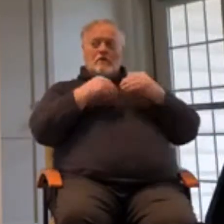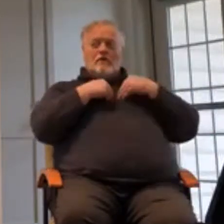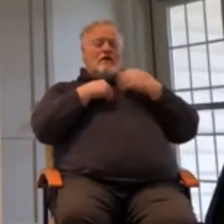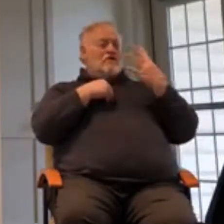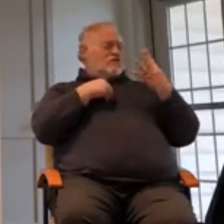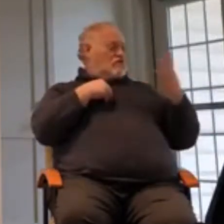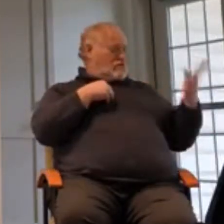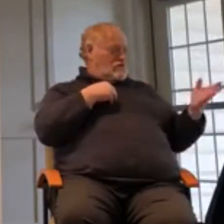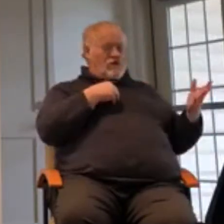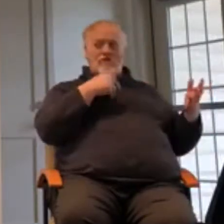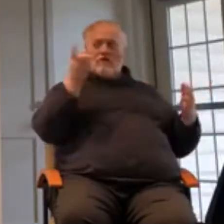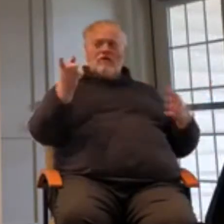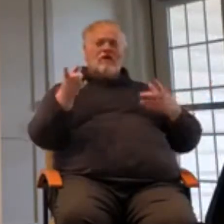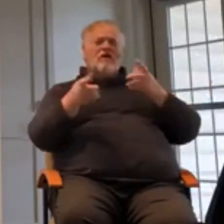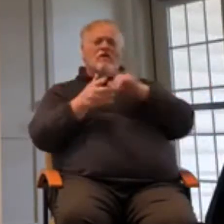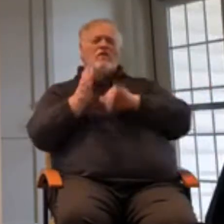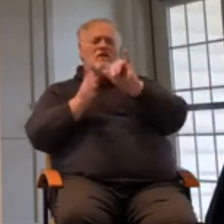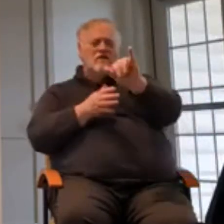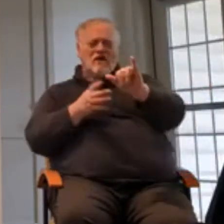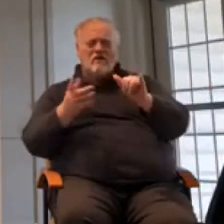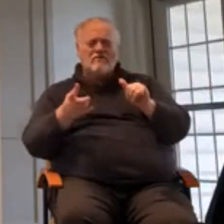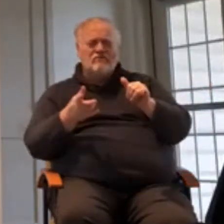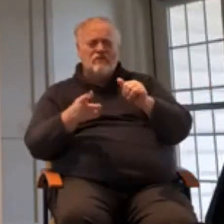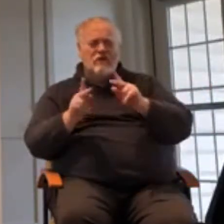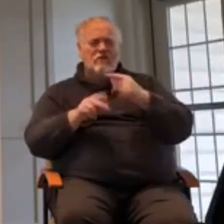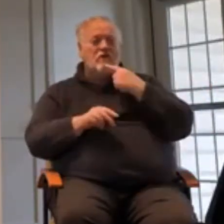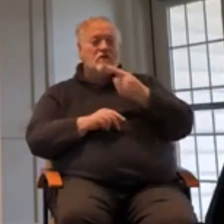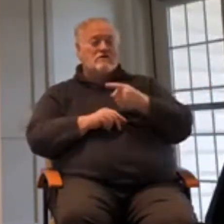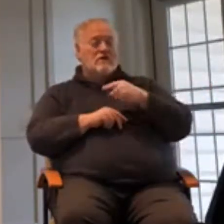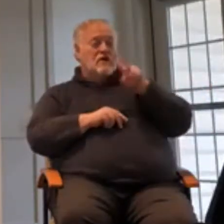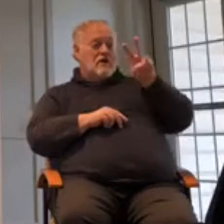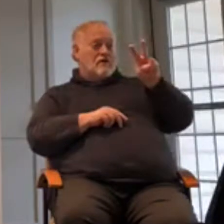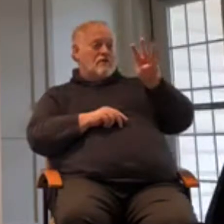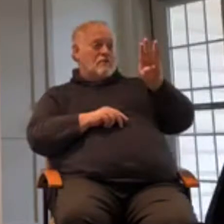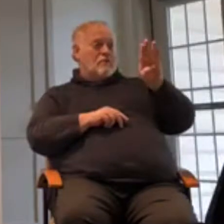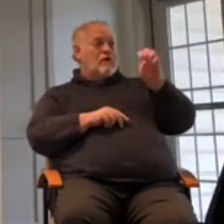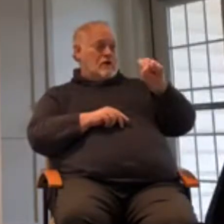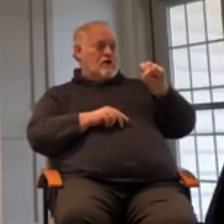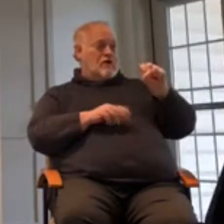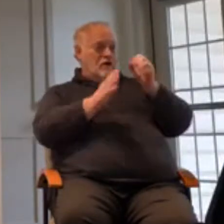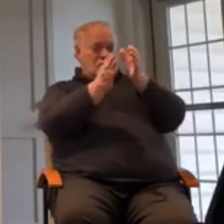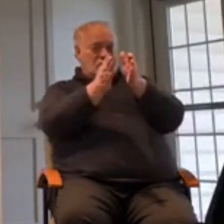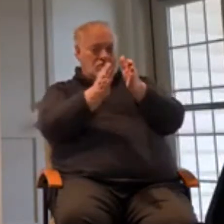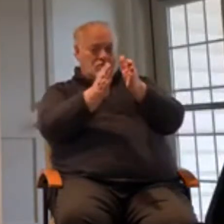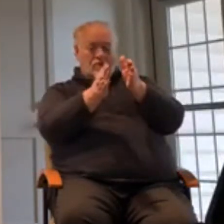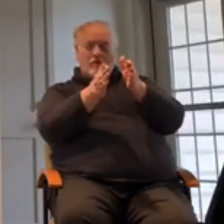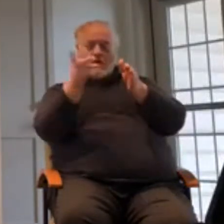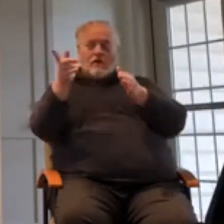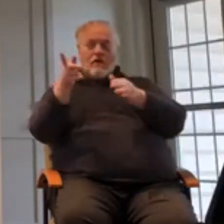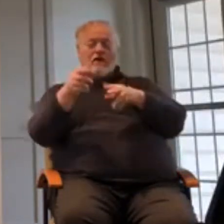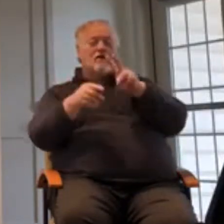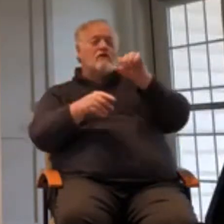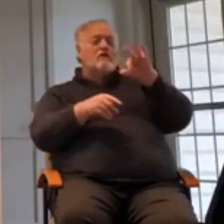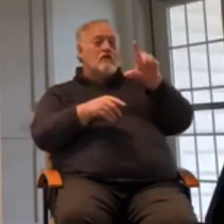of them. And I said, what is that? And they said, oh, it's a VBS pack. And I almost said, oh, virtual Bible study,